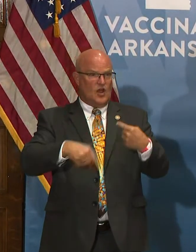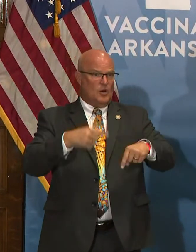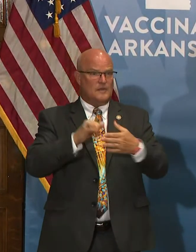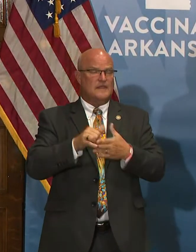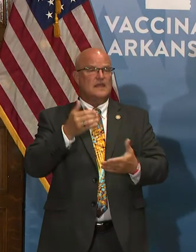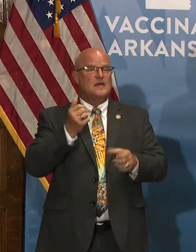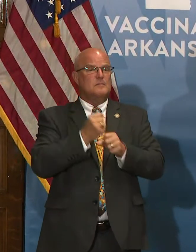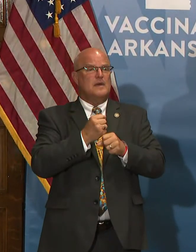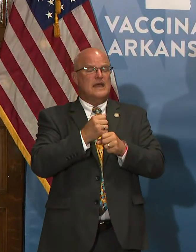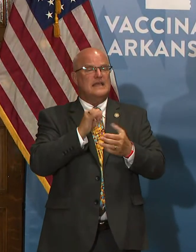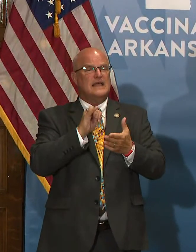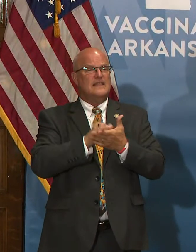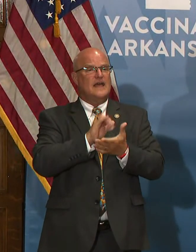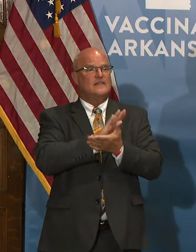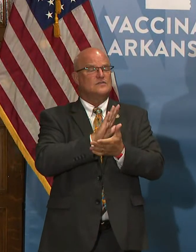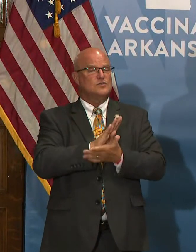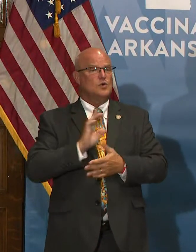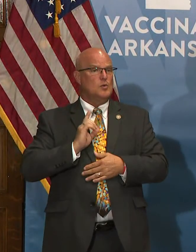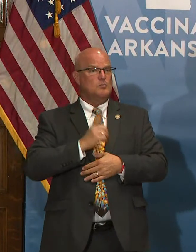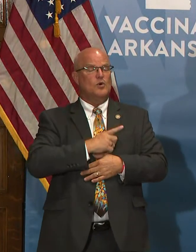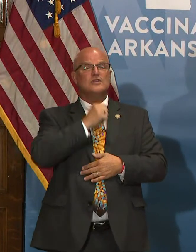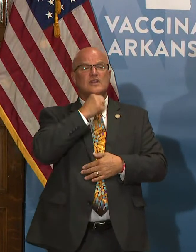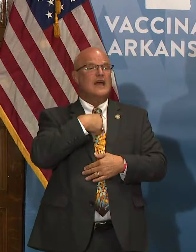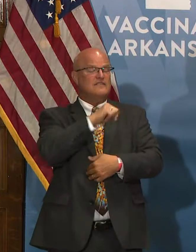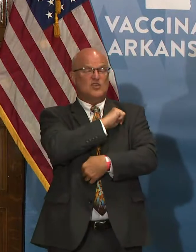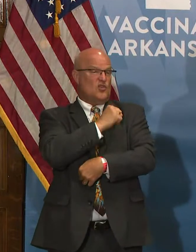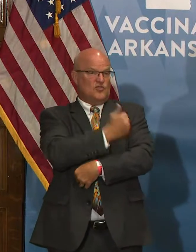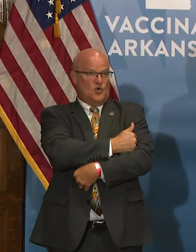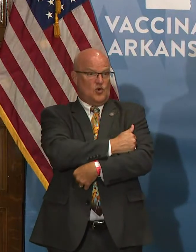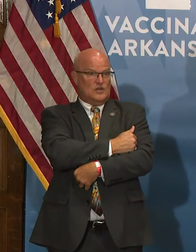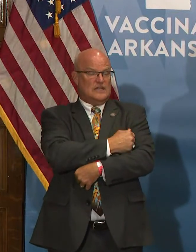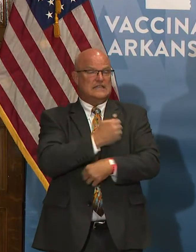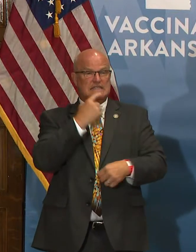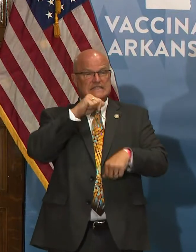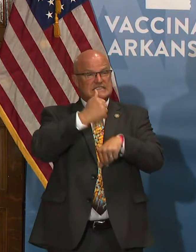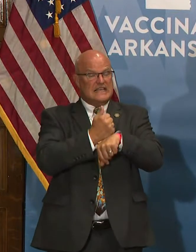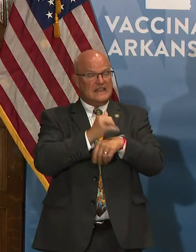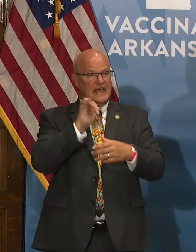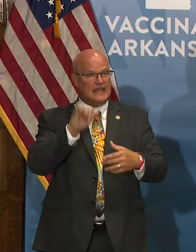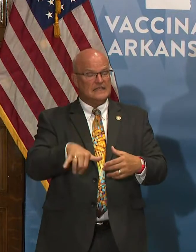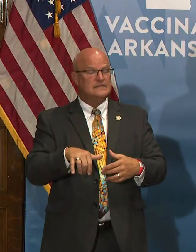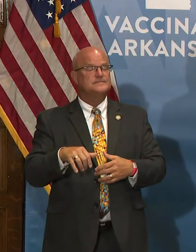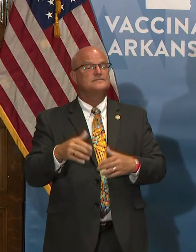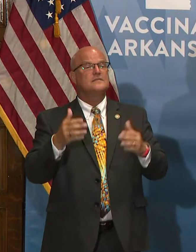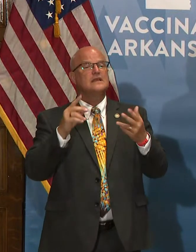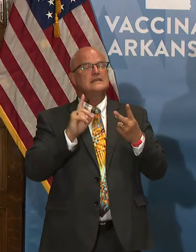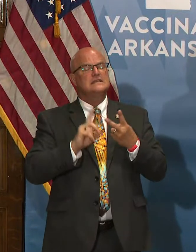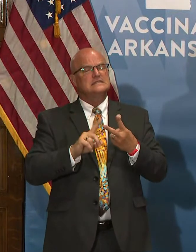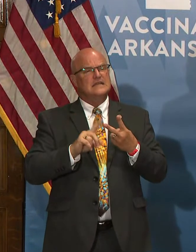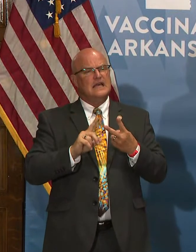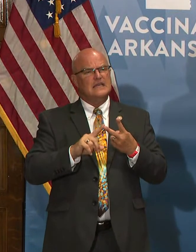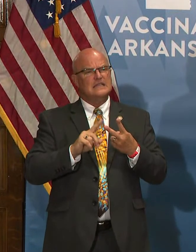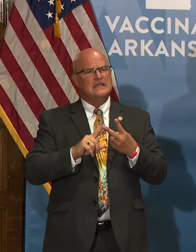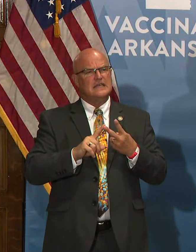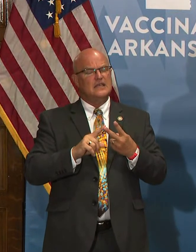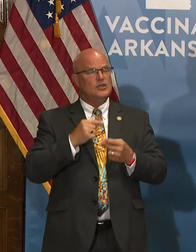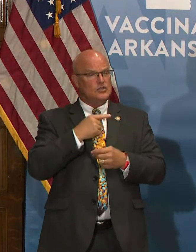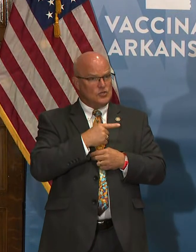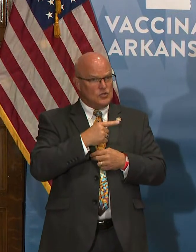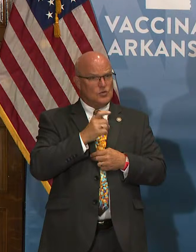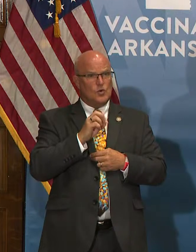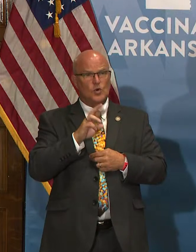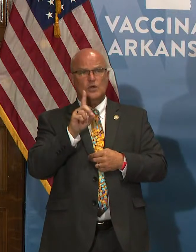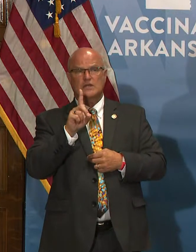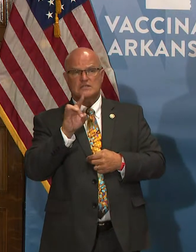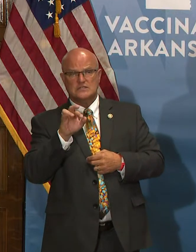they're making that the school board there did not have the authority to impose that mandate. Secondly, wanted to see if you or Dr. Romero